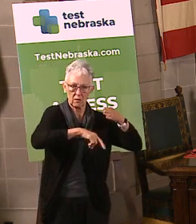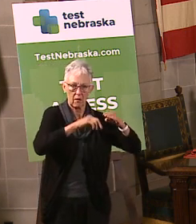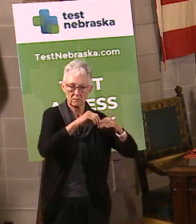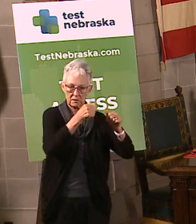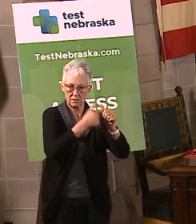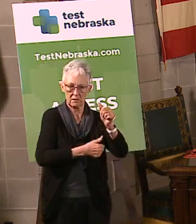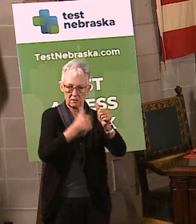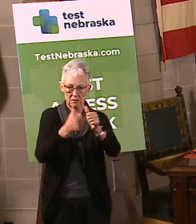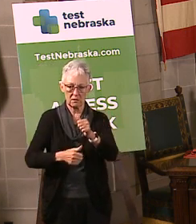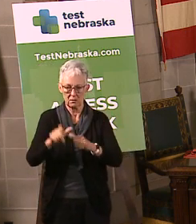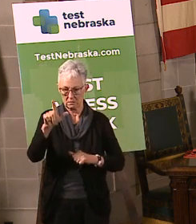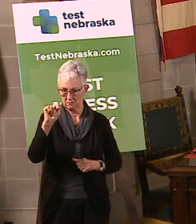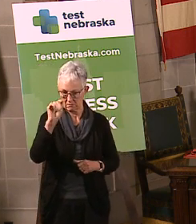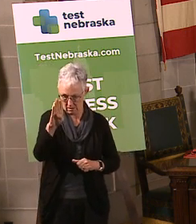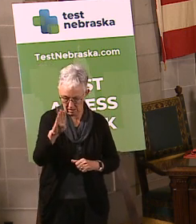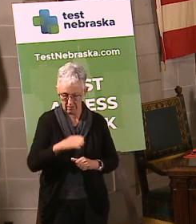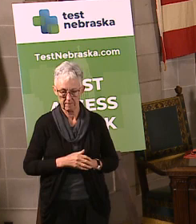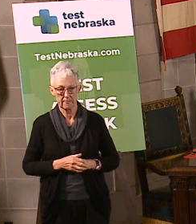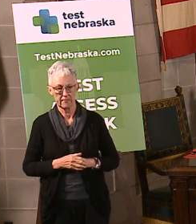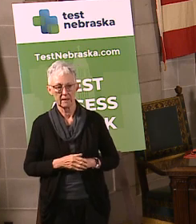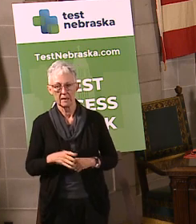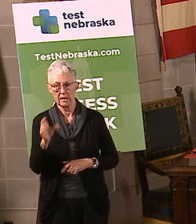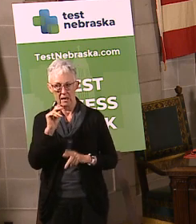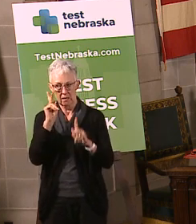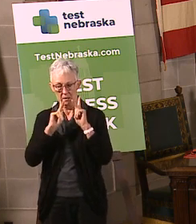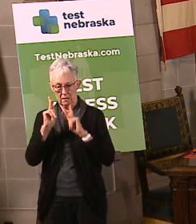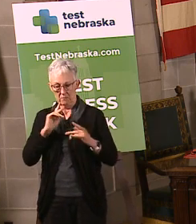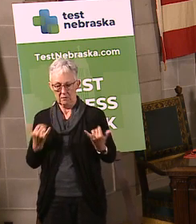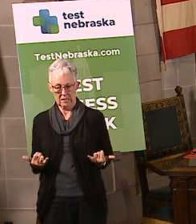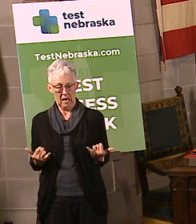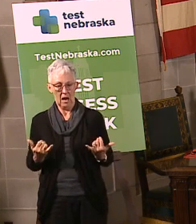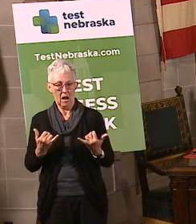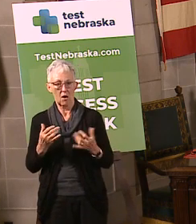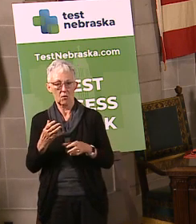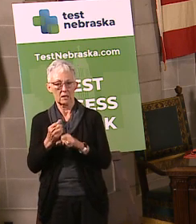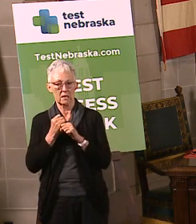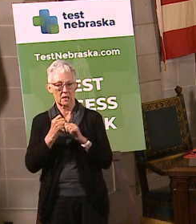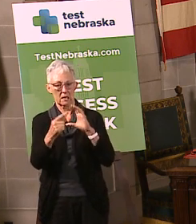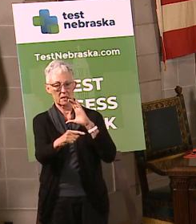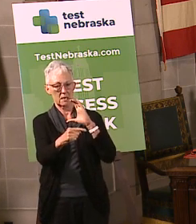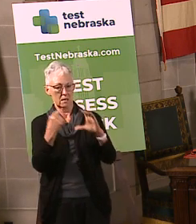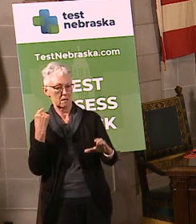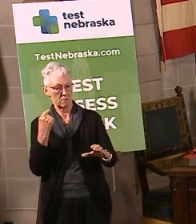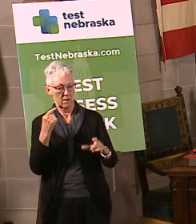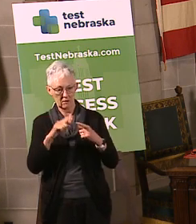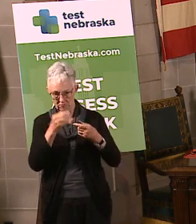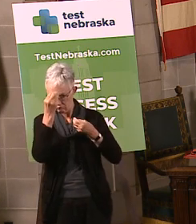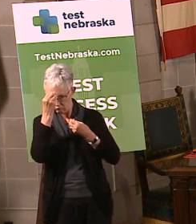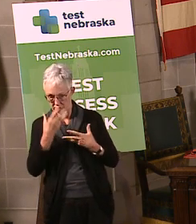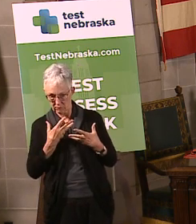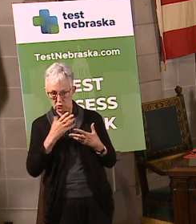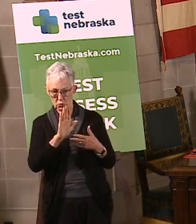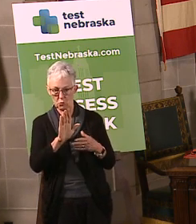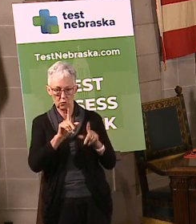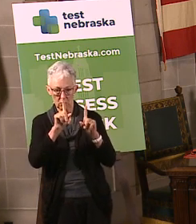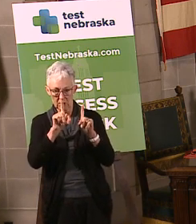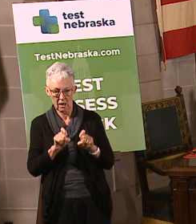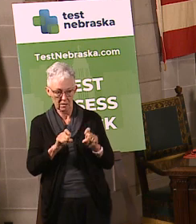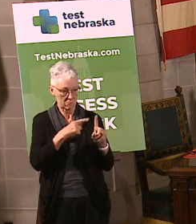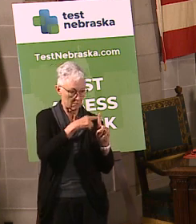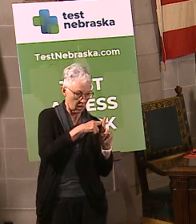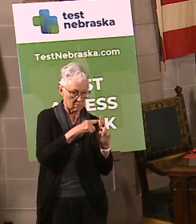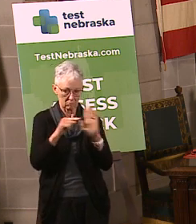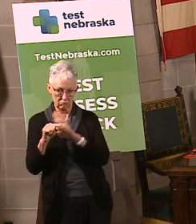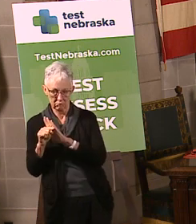were obviously getting informed of their test results through the email that was going out through Test Nebraska, and they were getting that in that 2 to 3 time